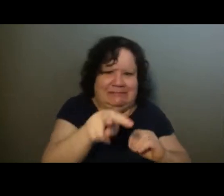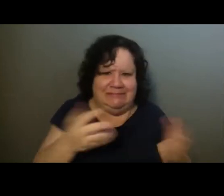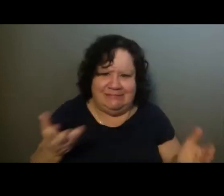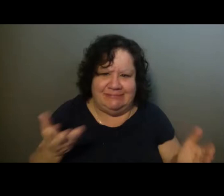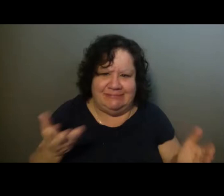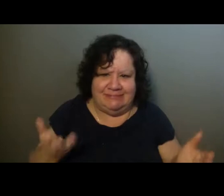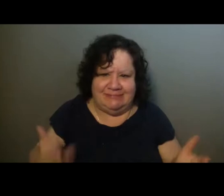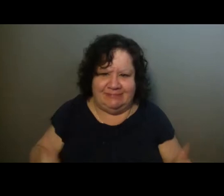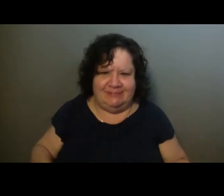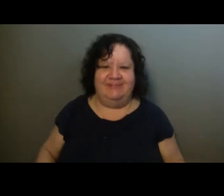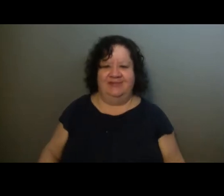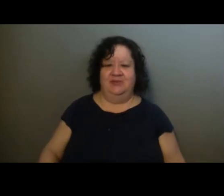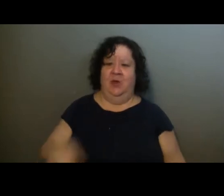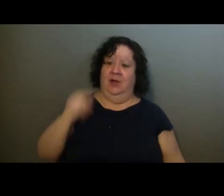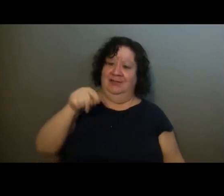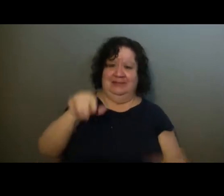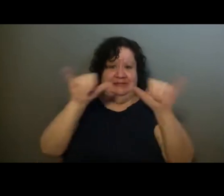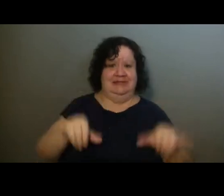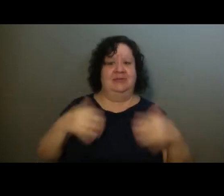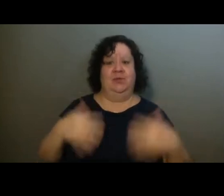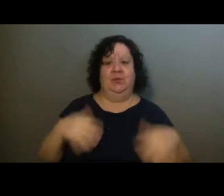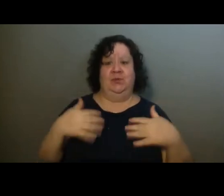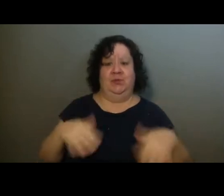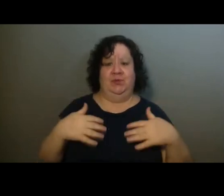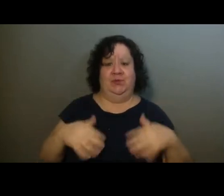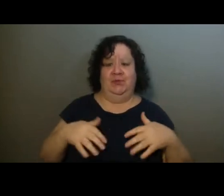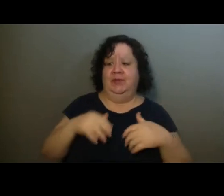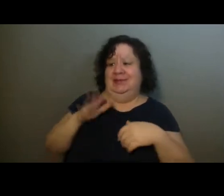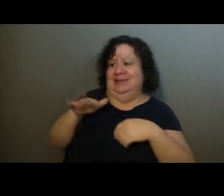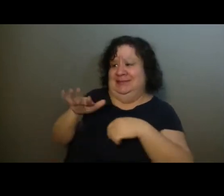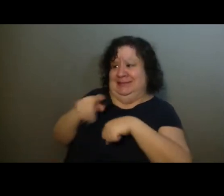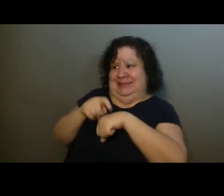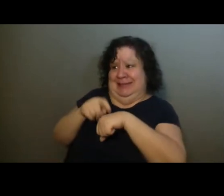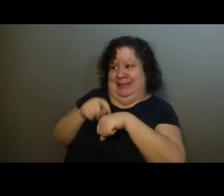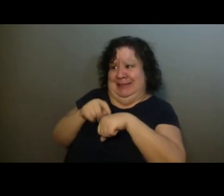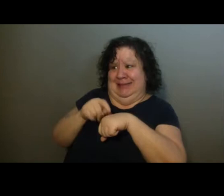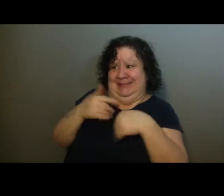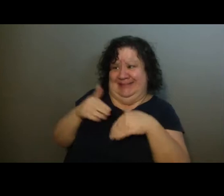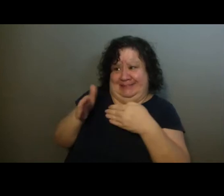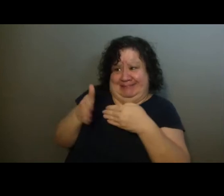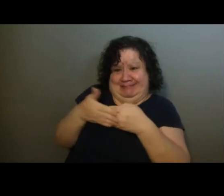mechanism and multimodal. Can you round up your presentation, please? Thank you very much.